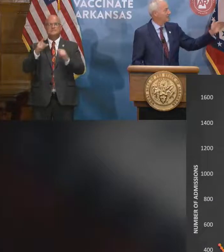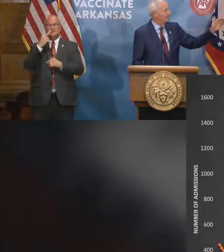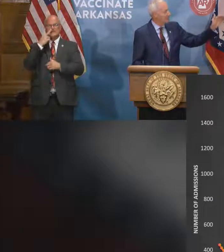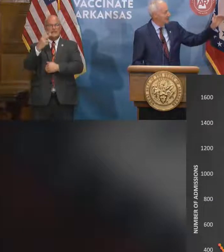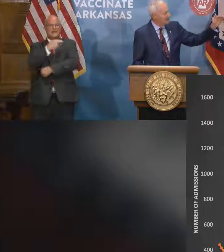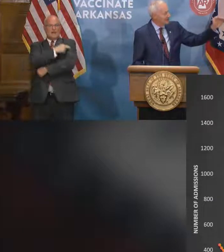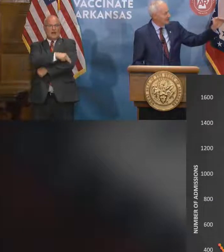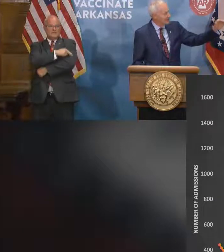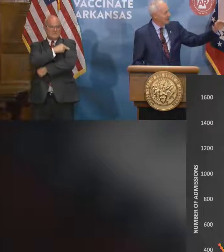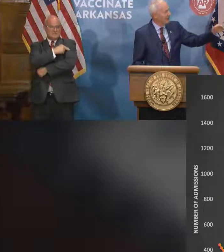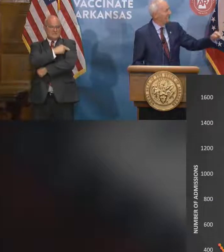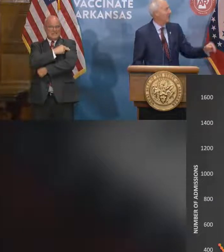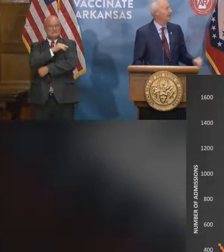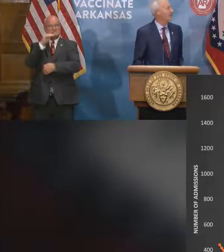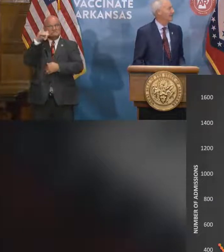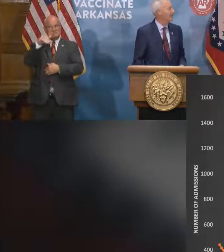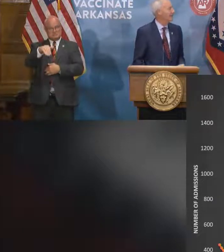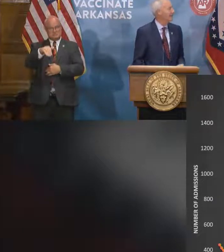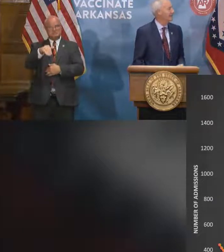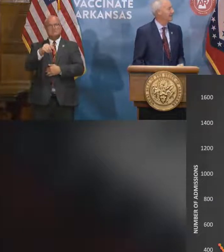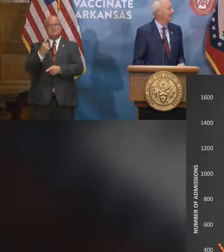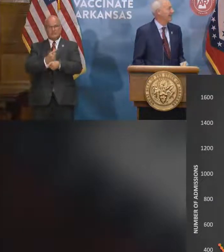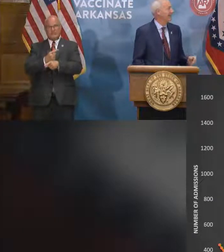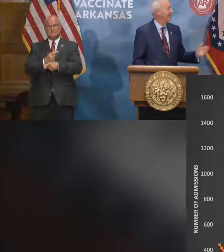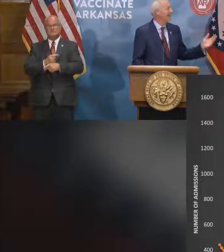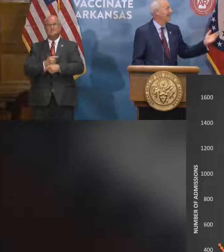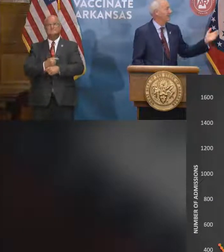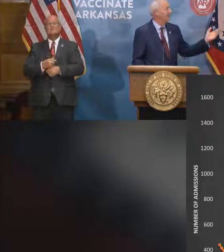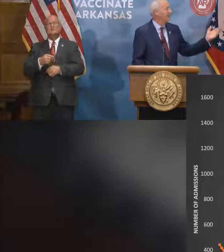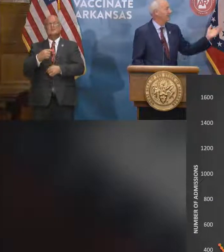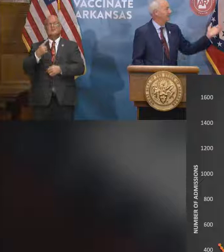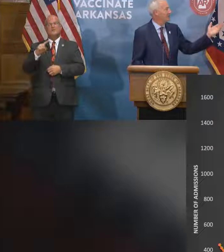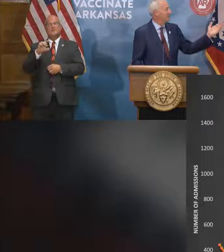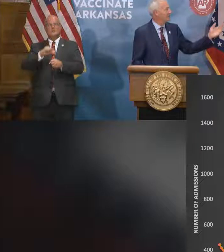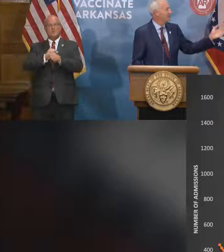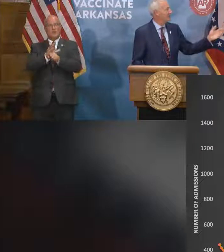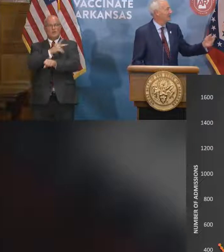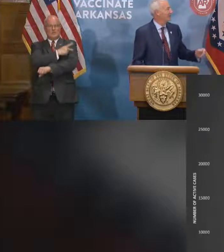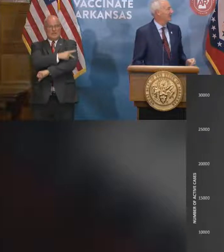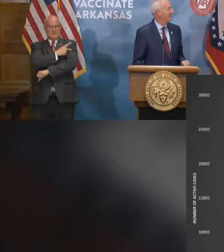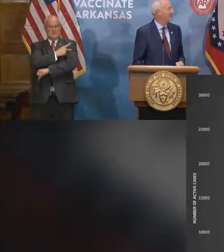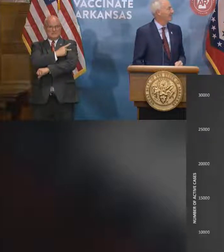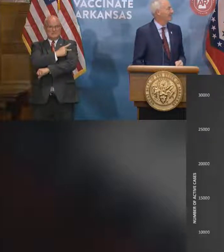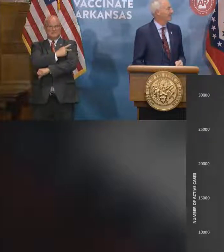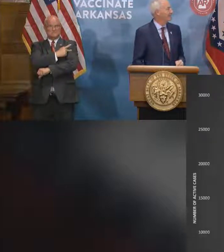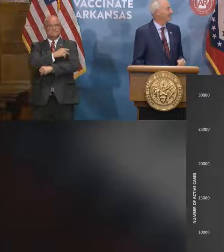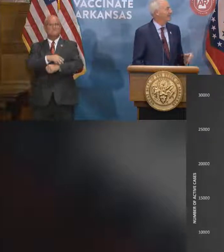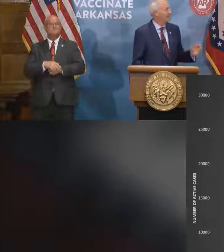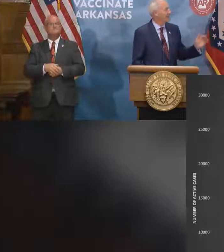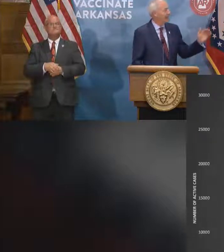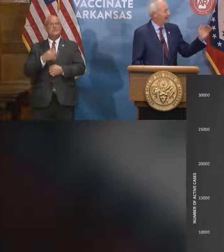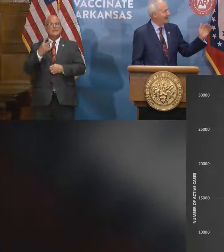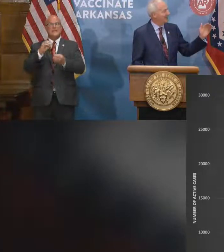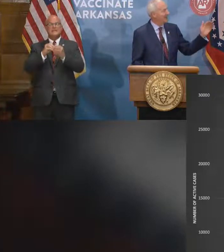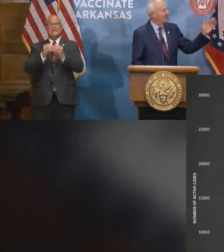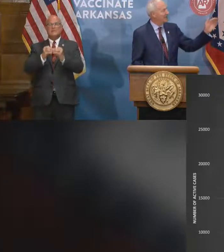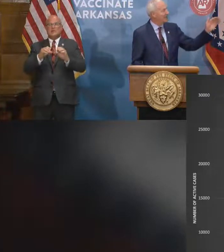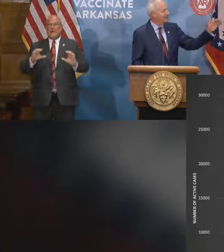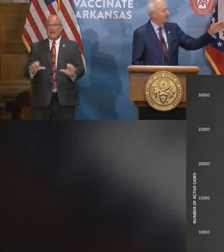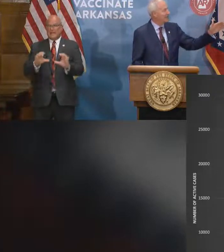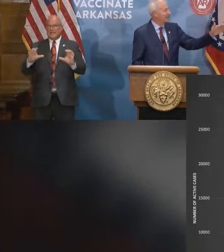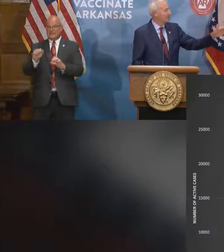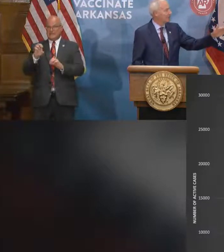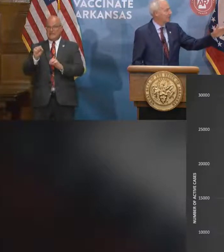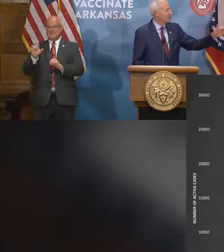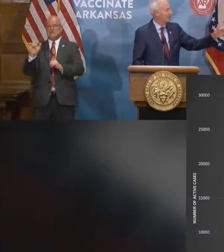the hospitalizations down on the right trend for COVID patients. And then you'll see the number of active